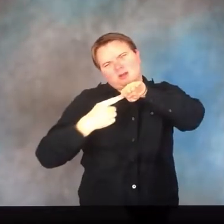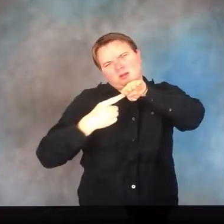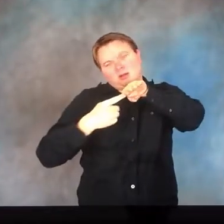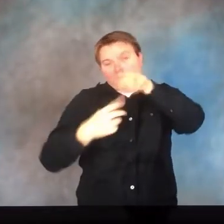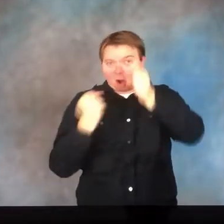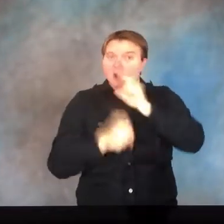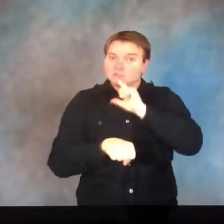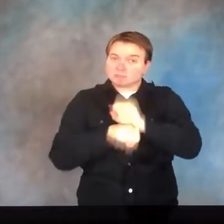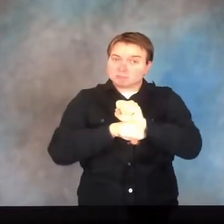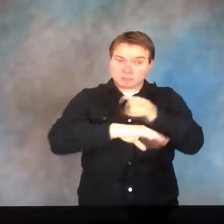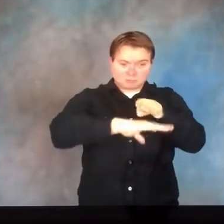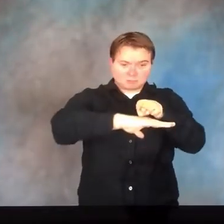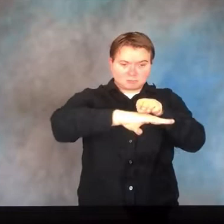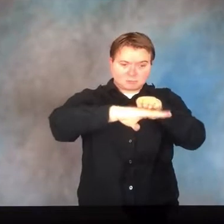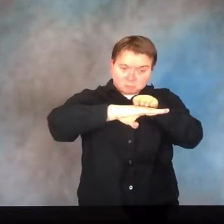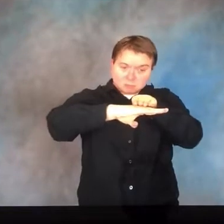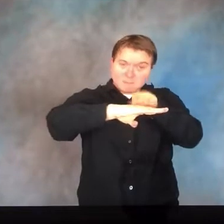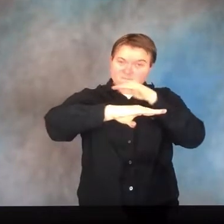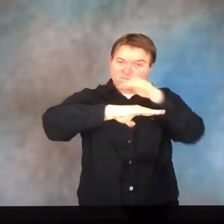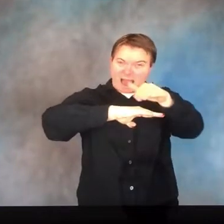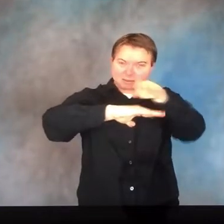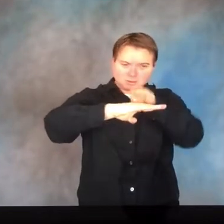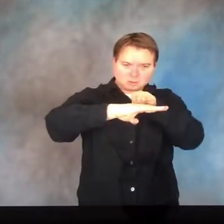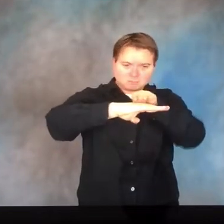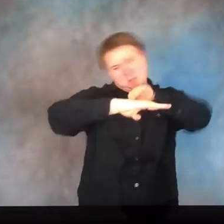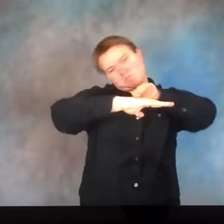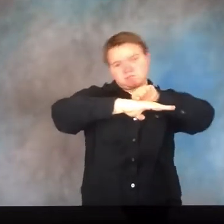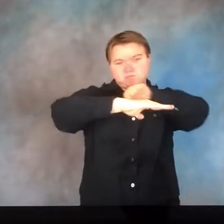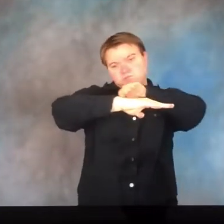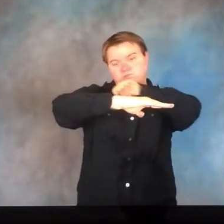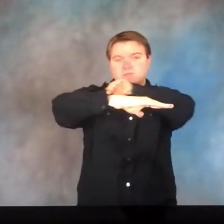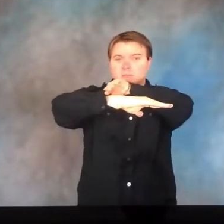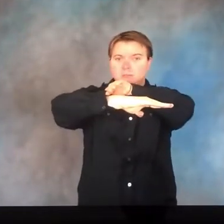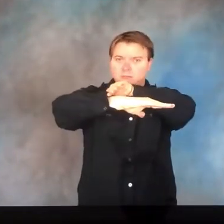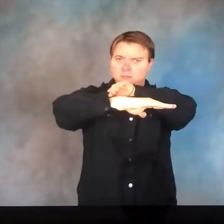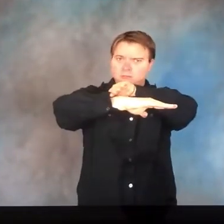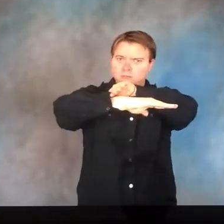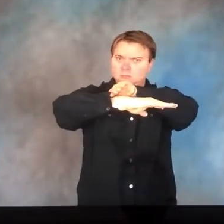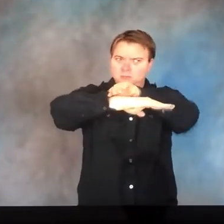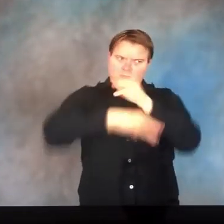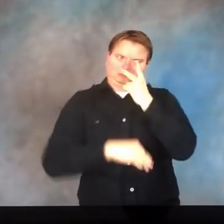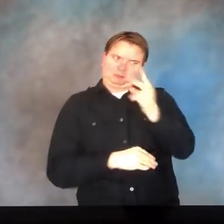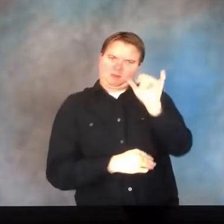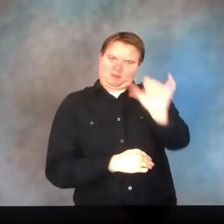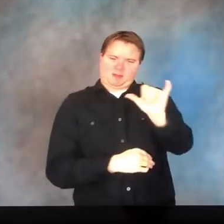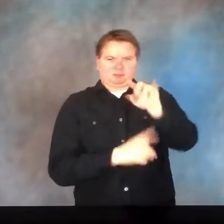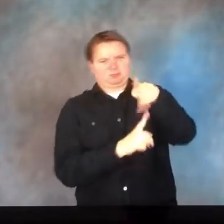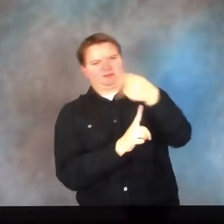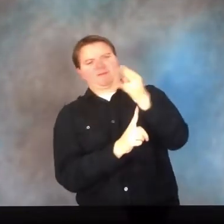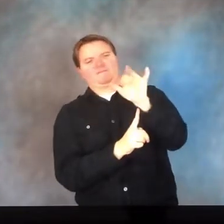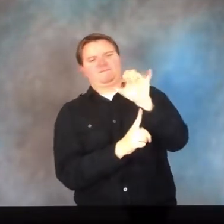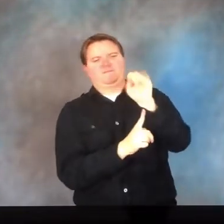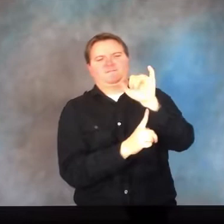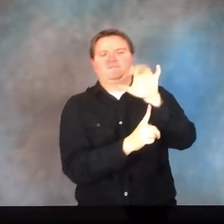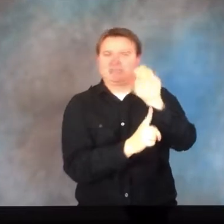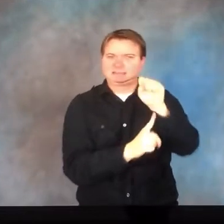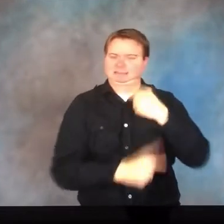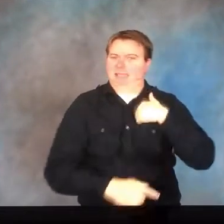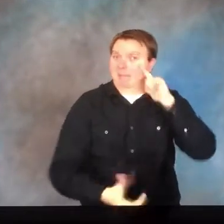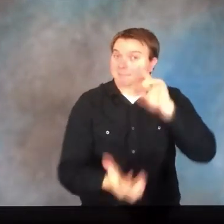The car almost tipping over on its side. It went from flat to almost tipping over. I believe that would be